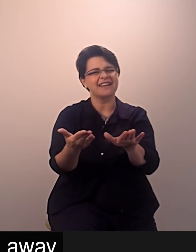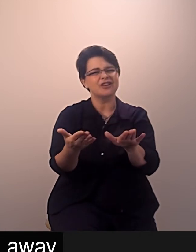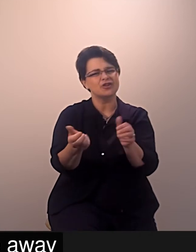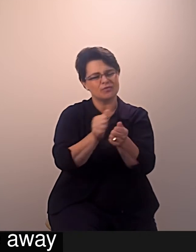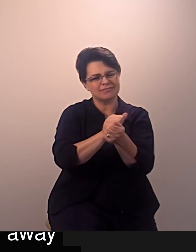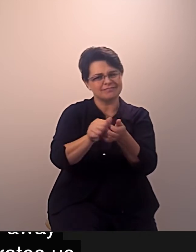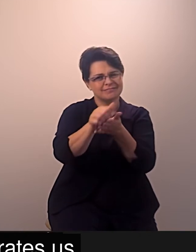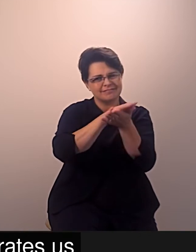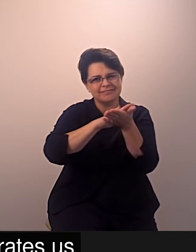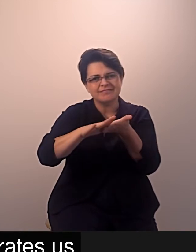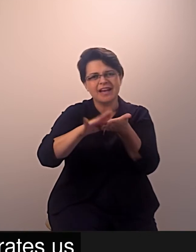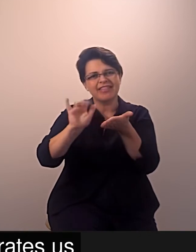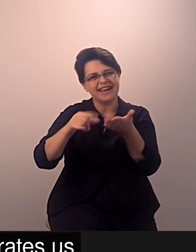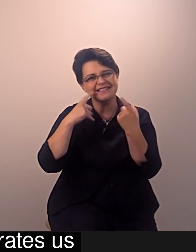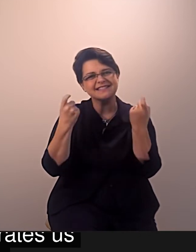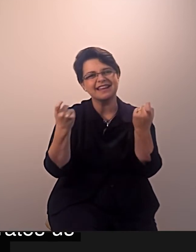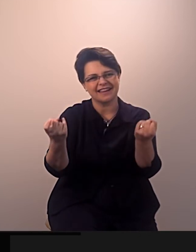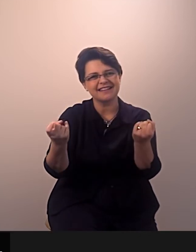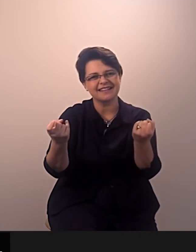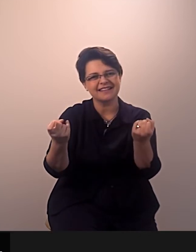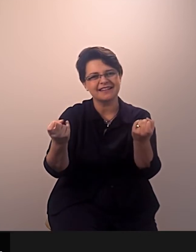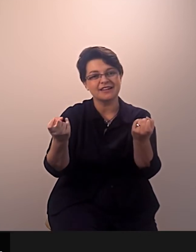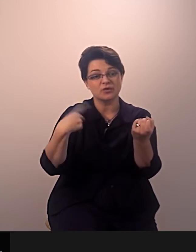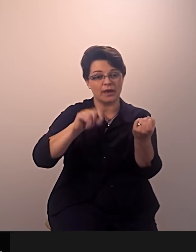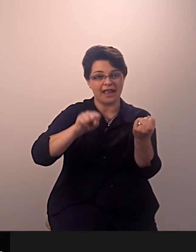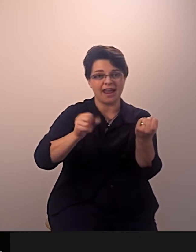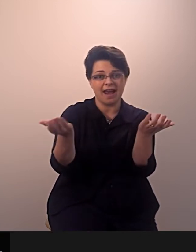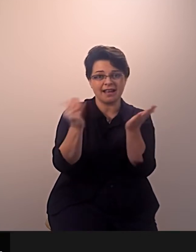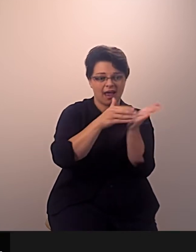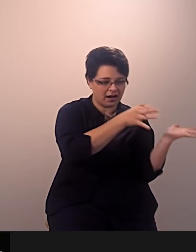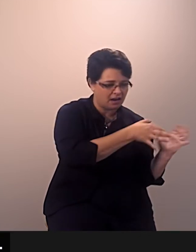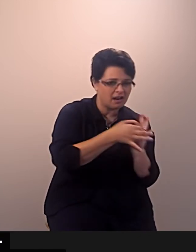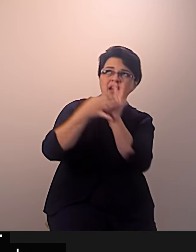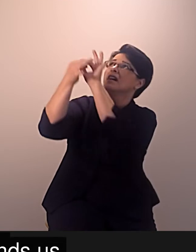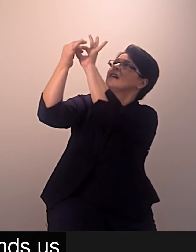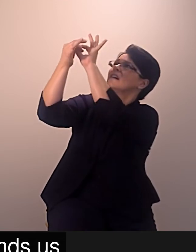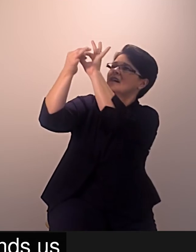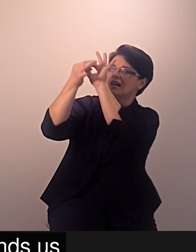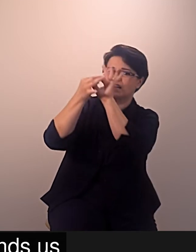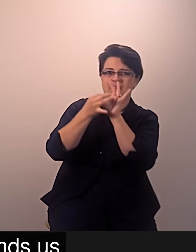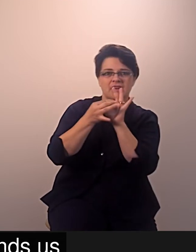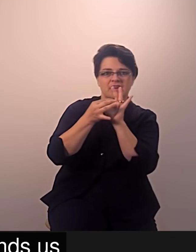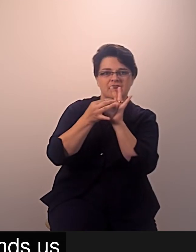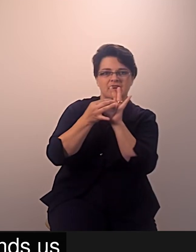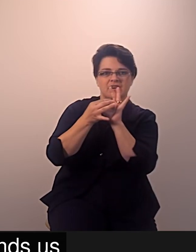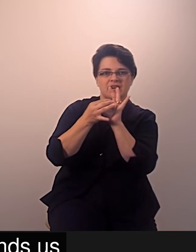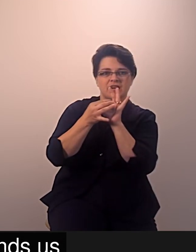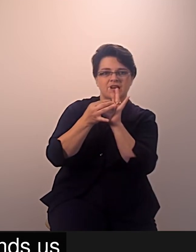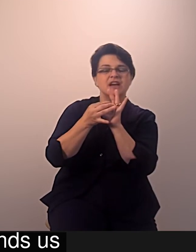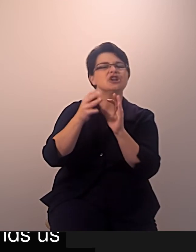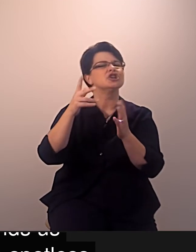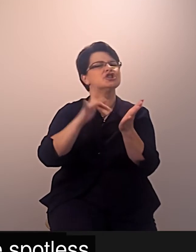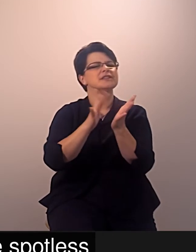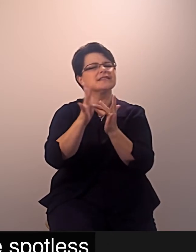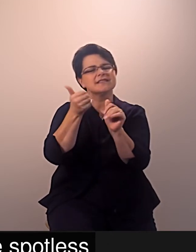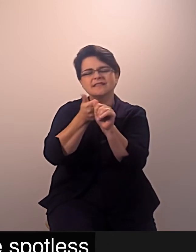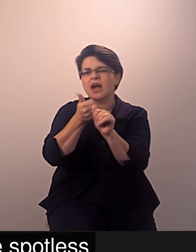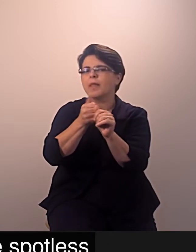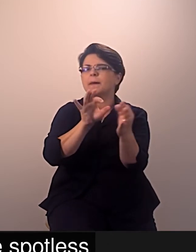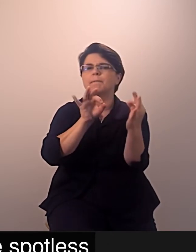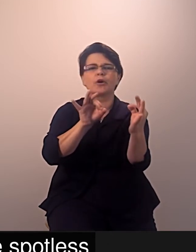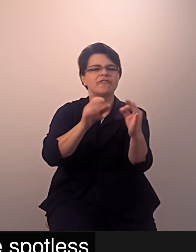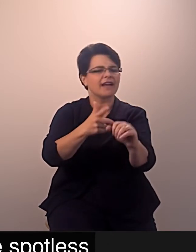God. The cross reminds us that Jesus was the spotless Lamb of God. He